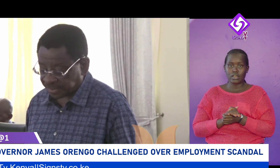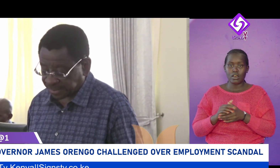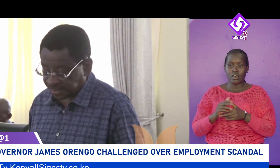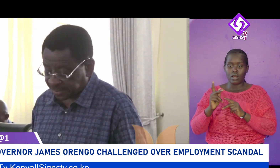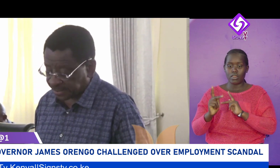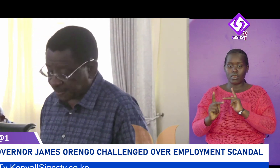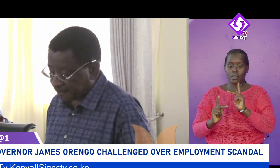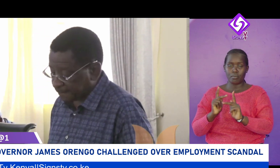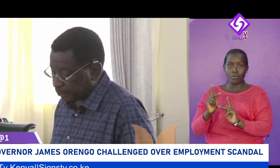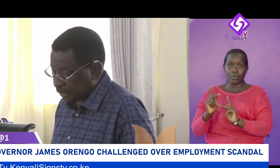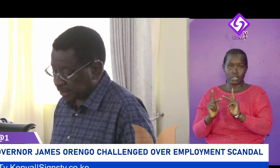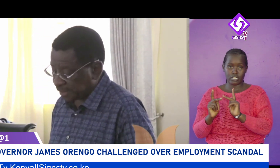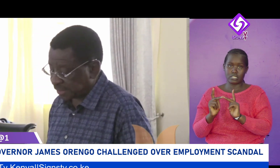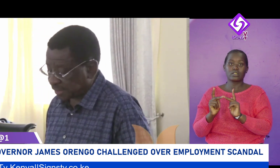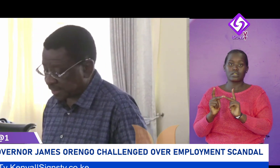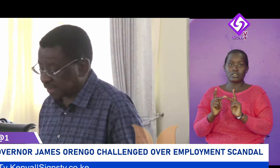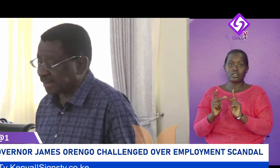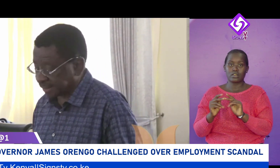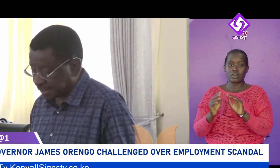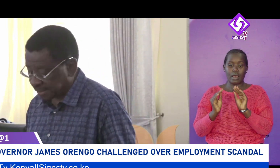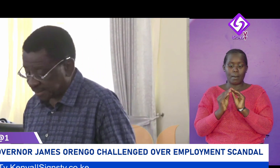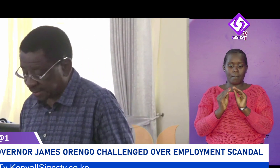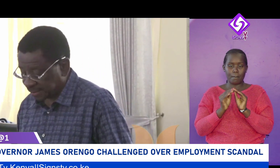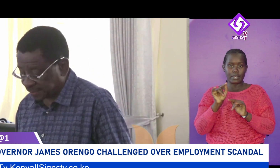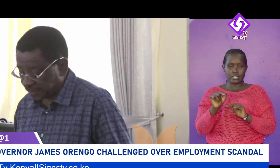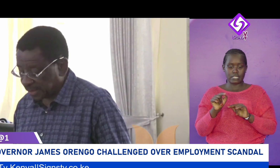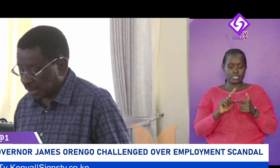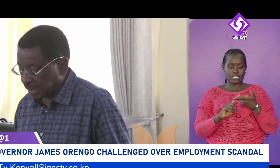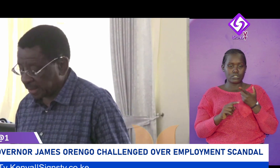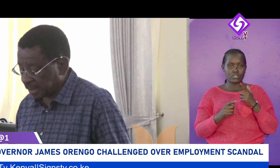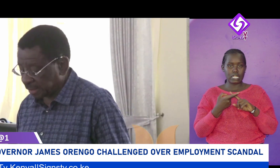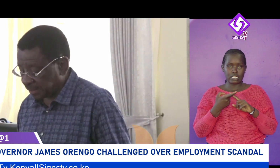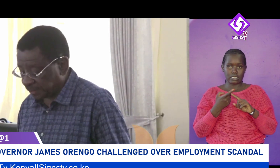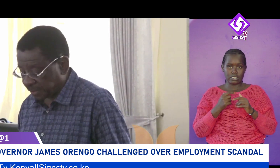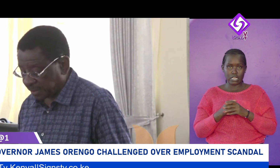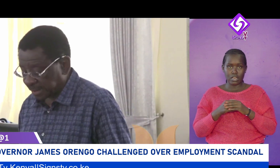reports meet these standards. In addition, periodic